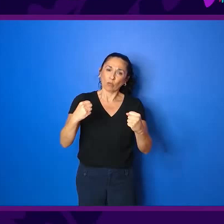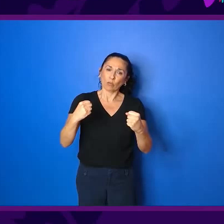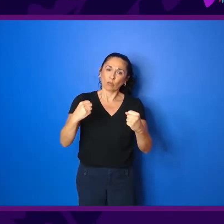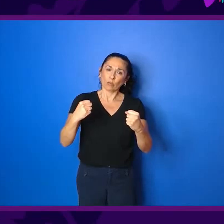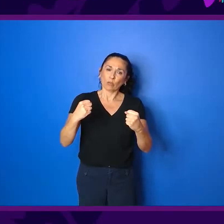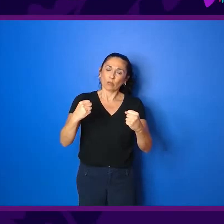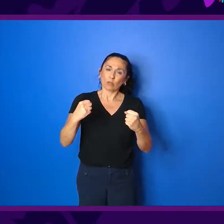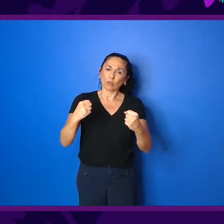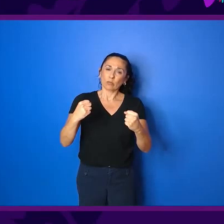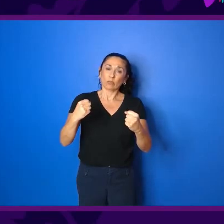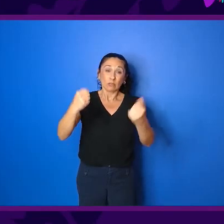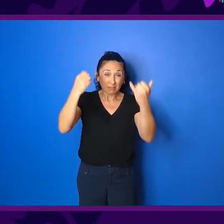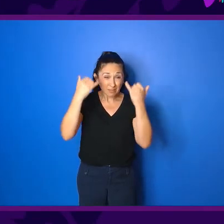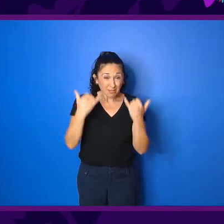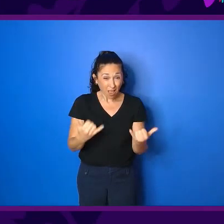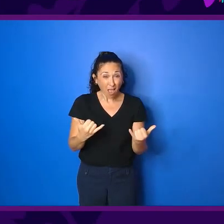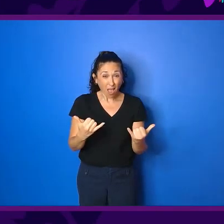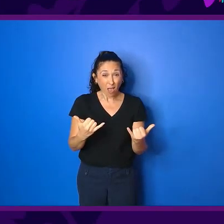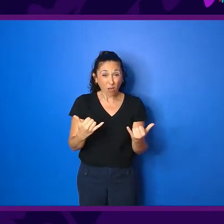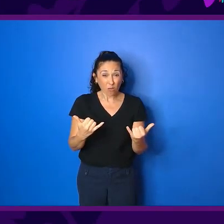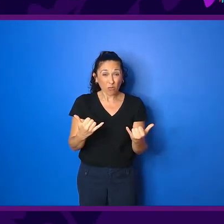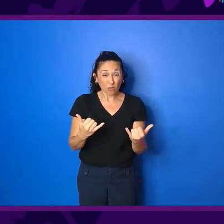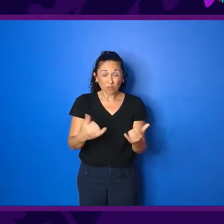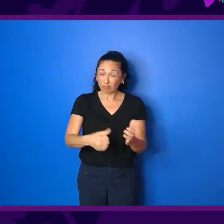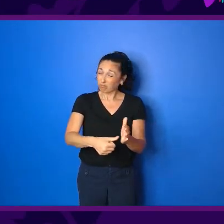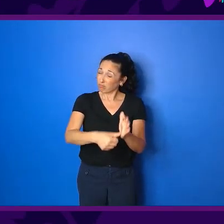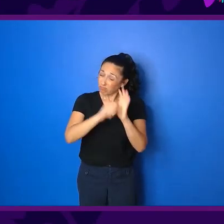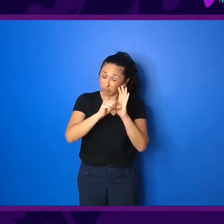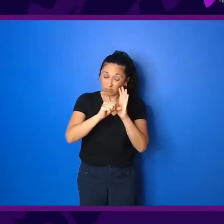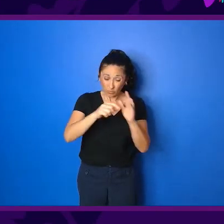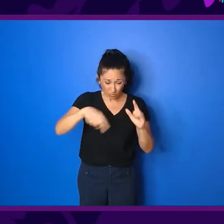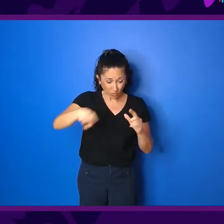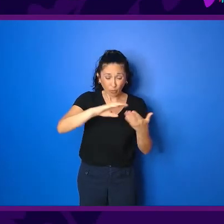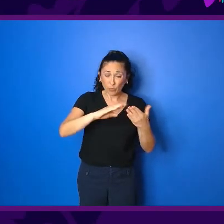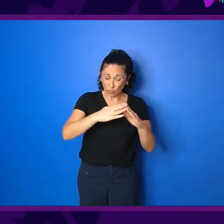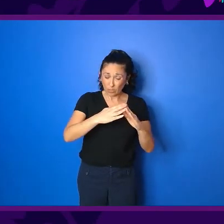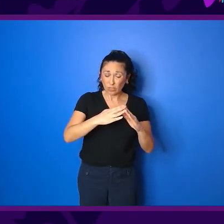Now, more than ever, underserved communities are struggling.